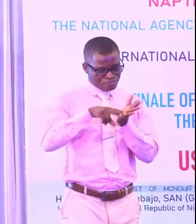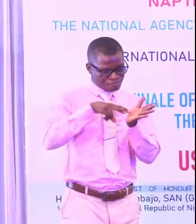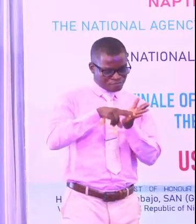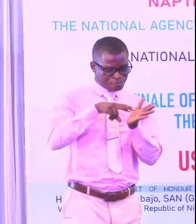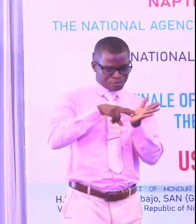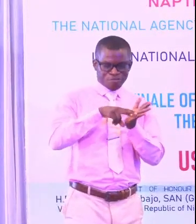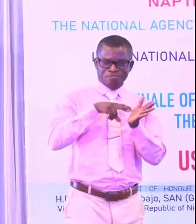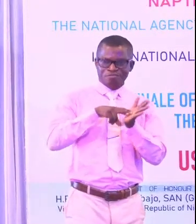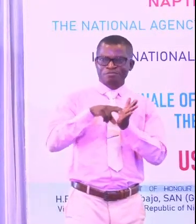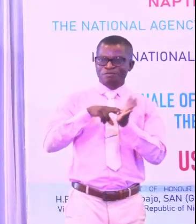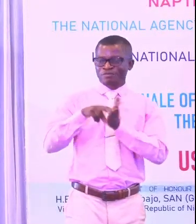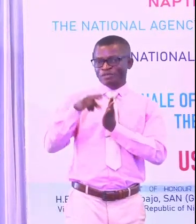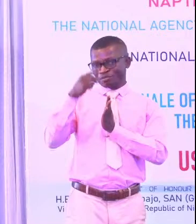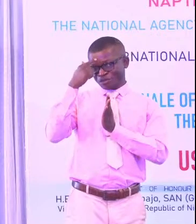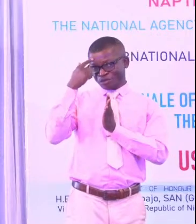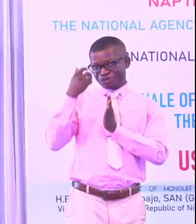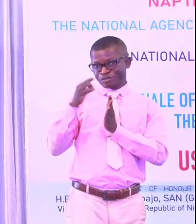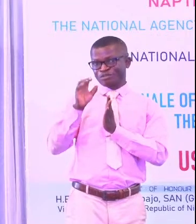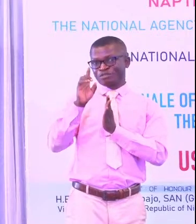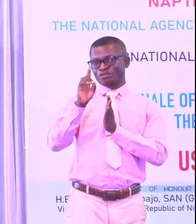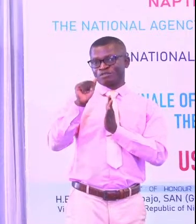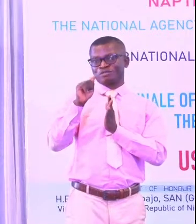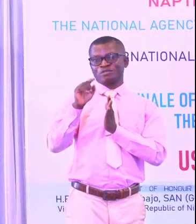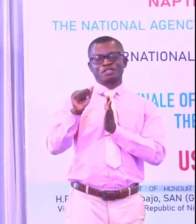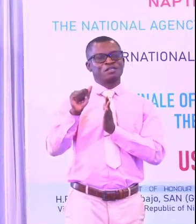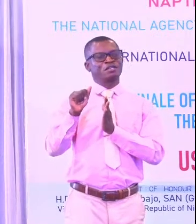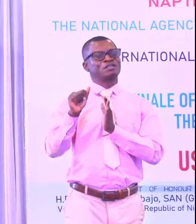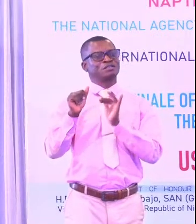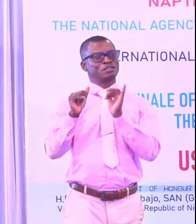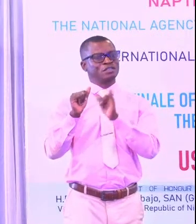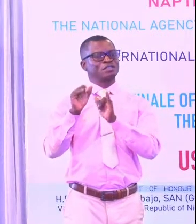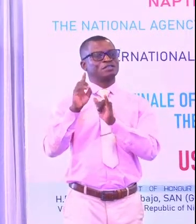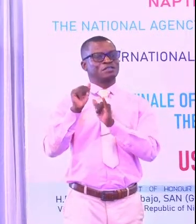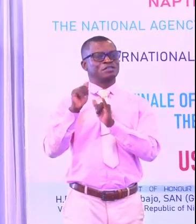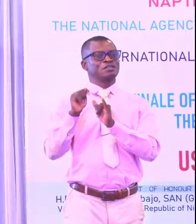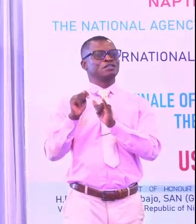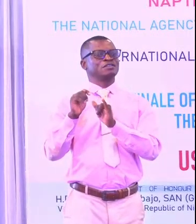improves data, and data improves policy.